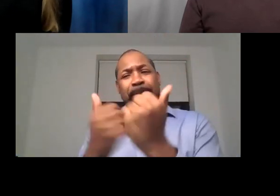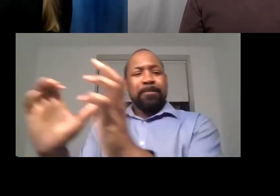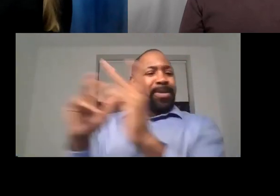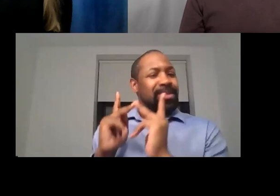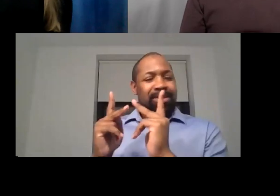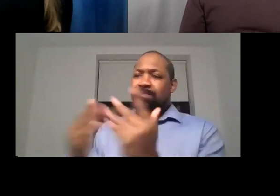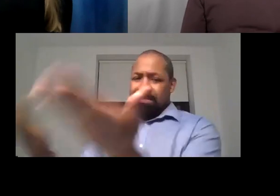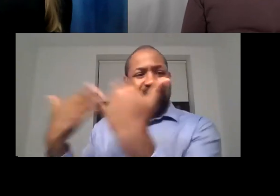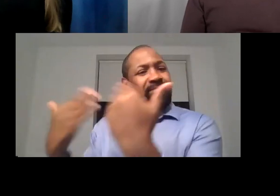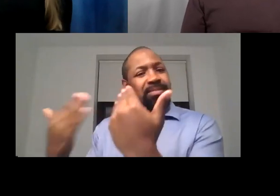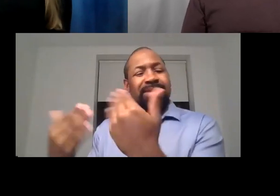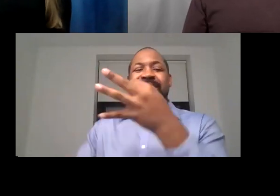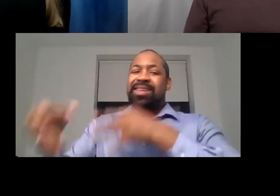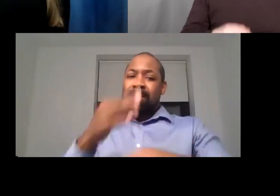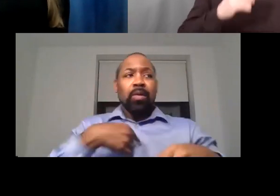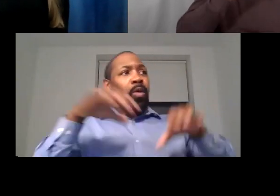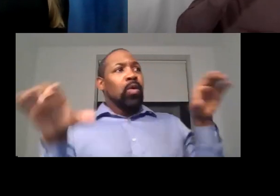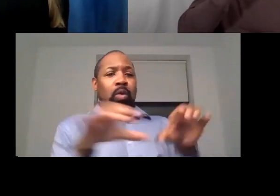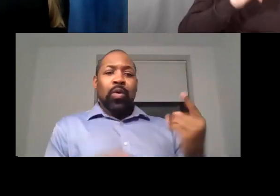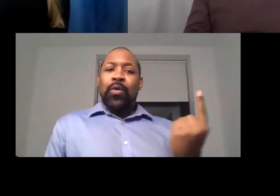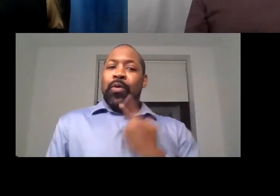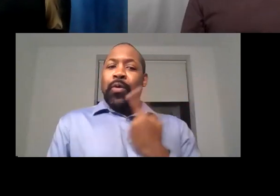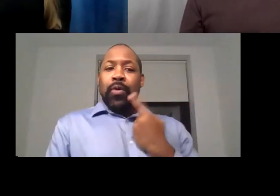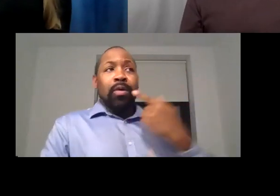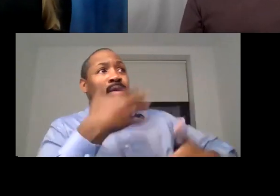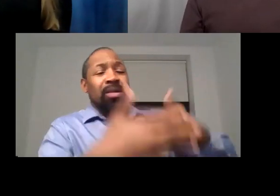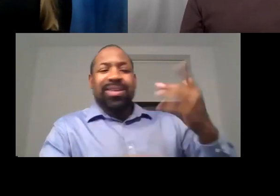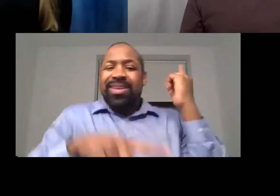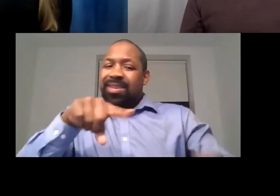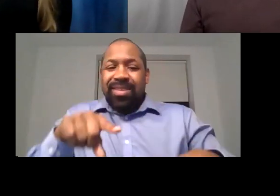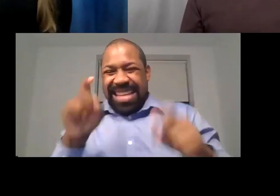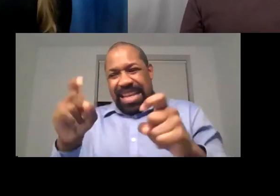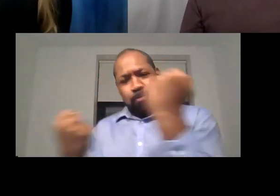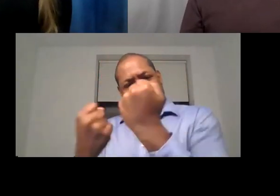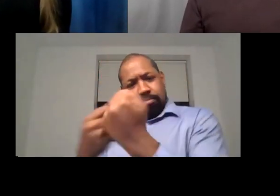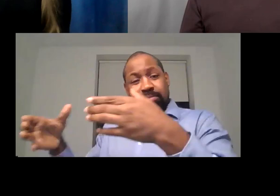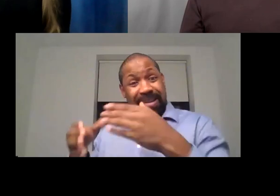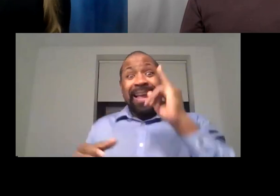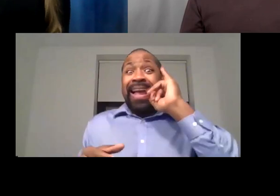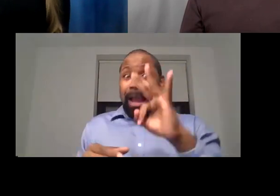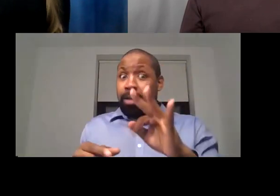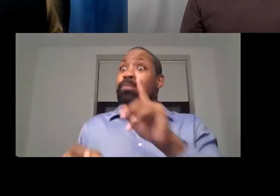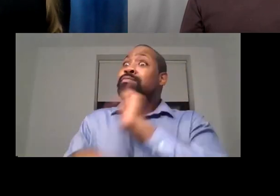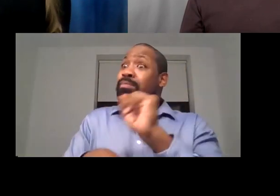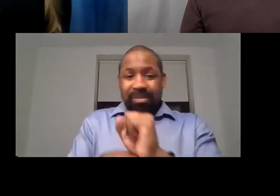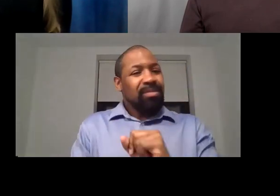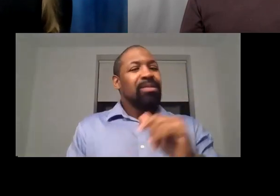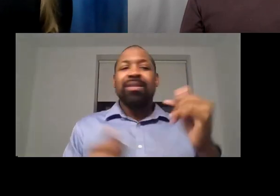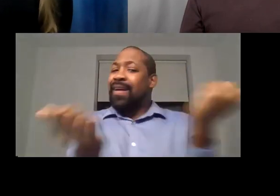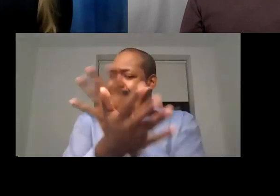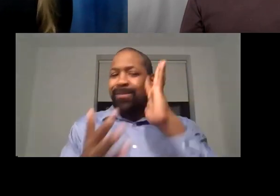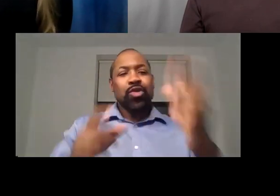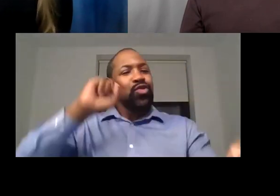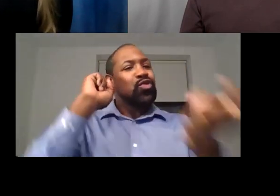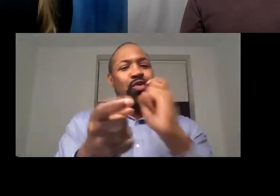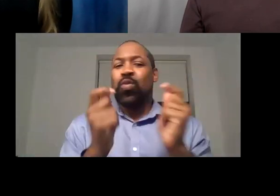well. So we really need to pull back in the community advocacy and not work in isolation from the